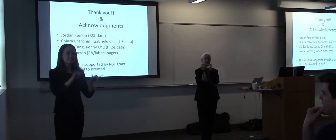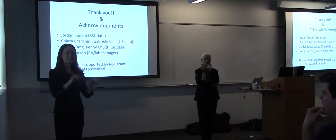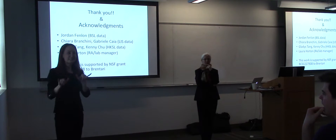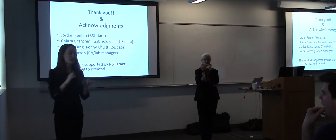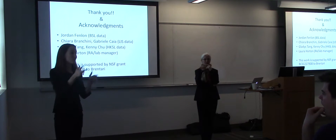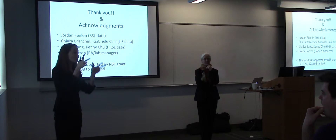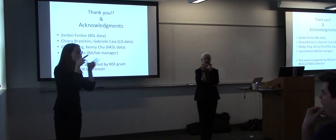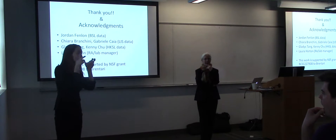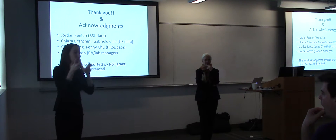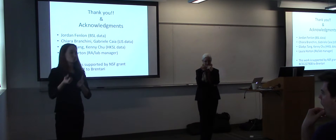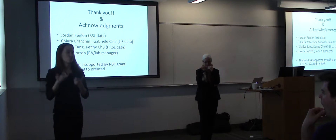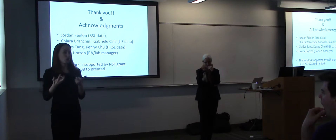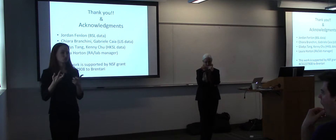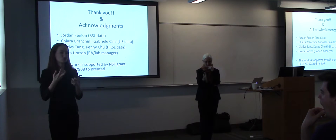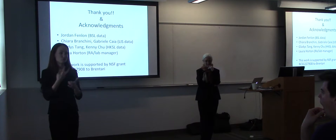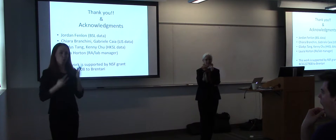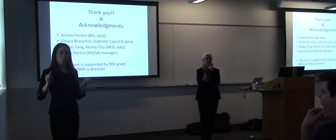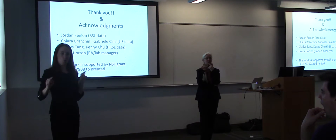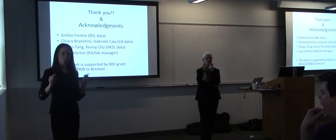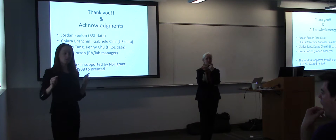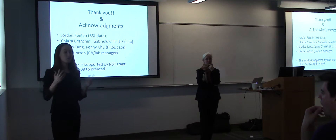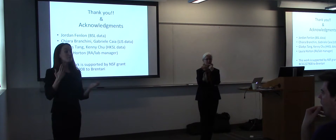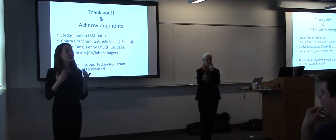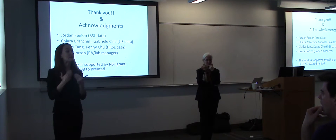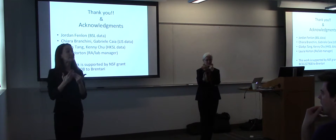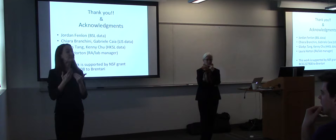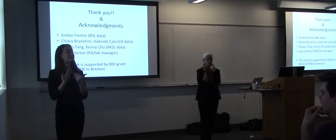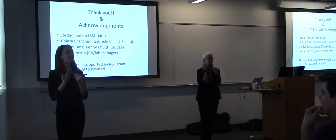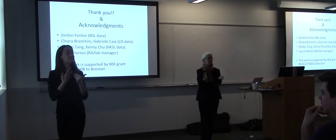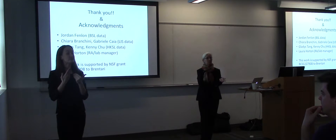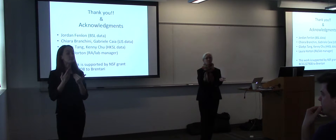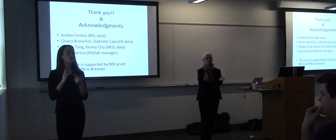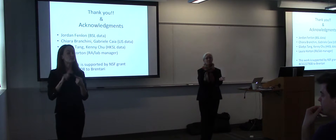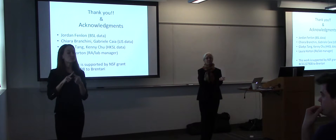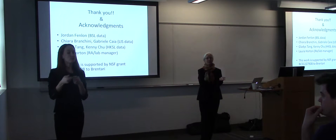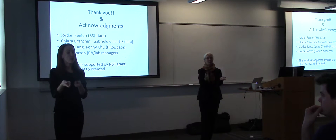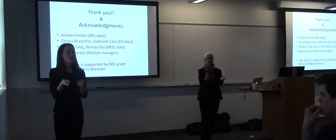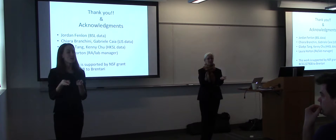be easier to access the intuitions of people with a